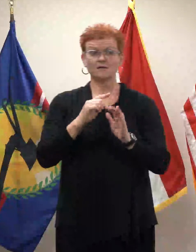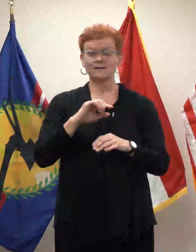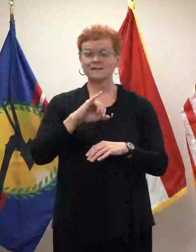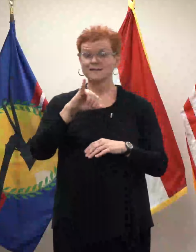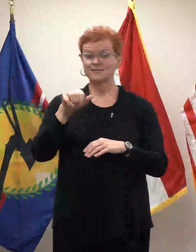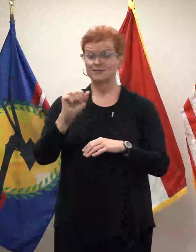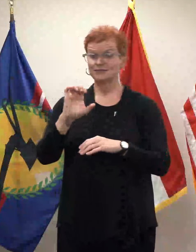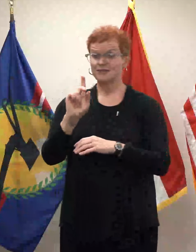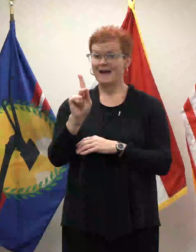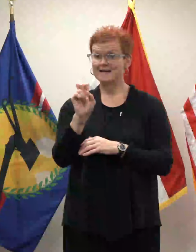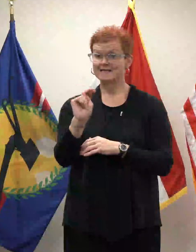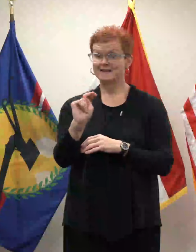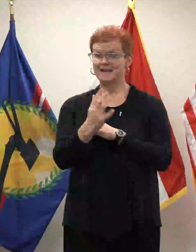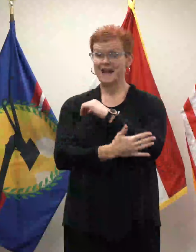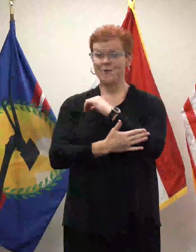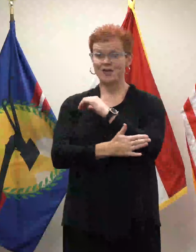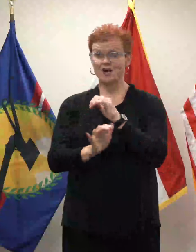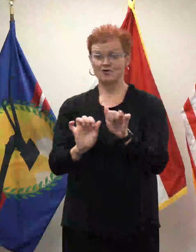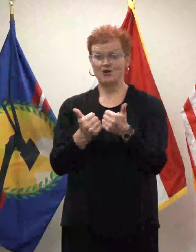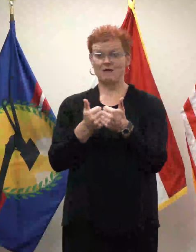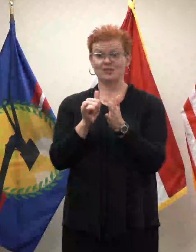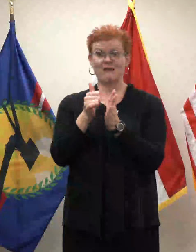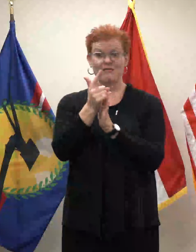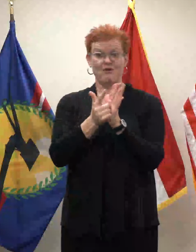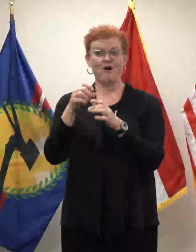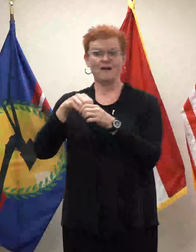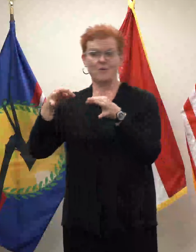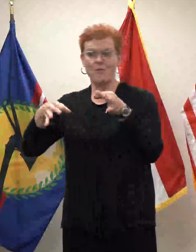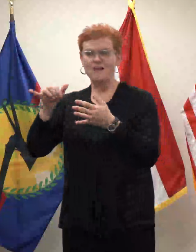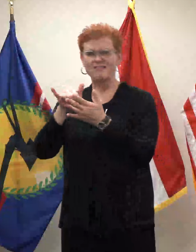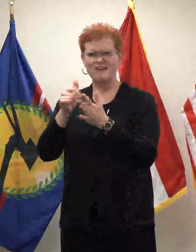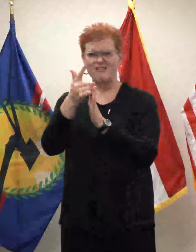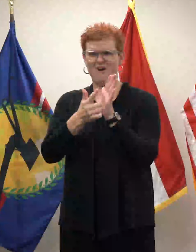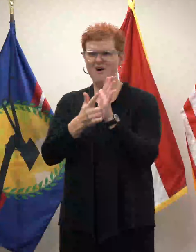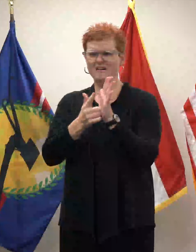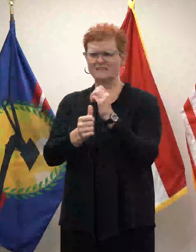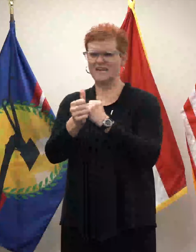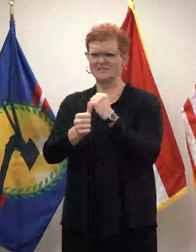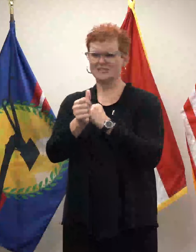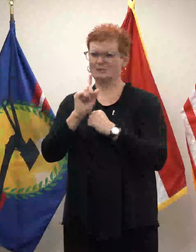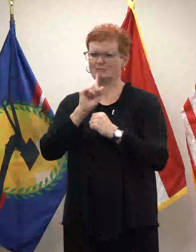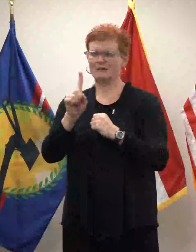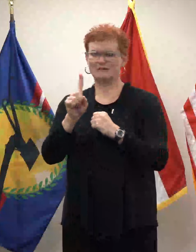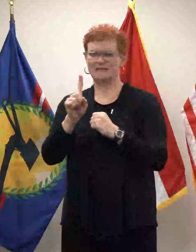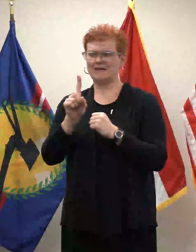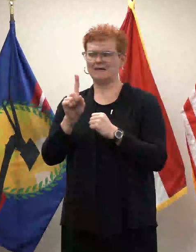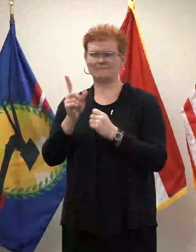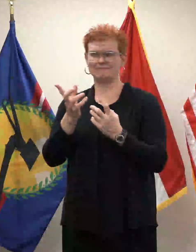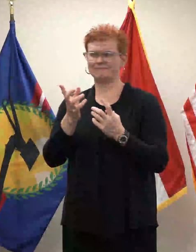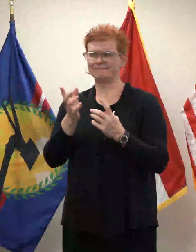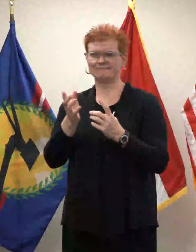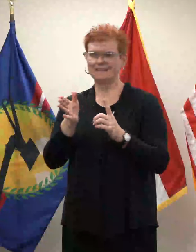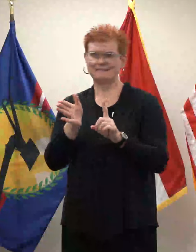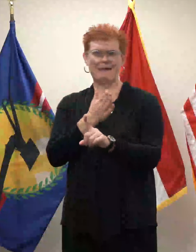are challenging the law in court. And this law is dangerous because it's a slap in the face to public safety. And not only